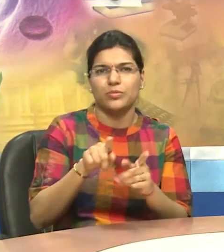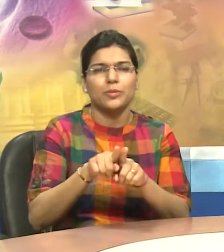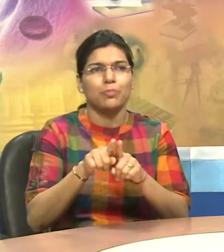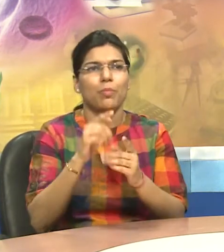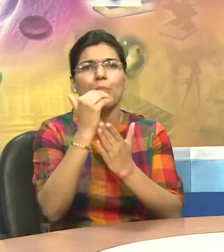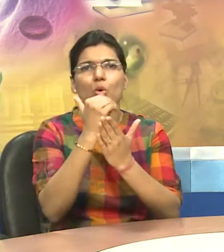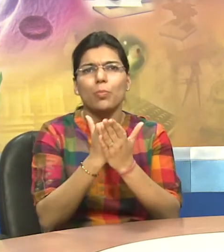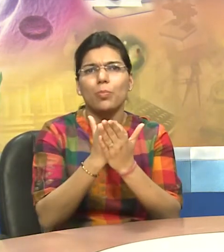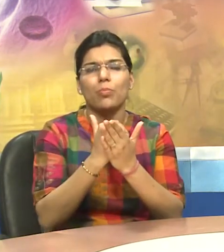Secondly,